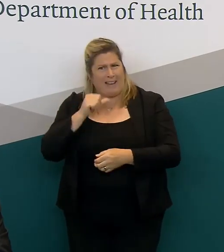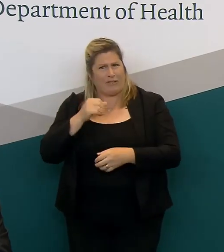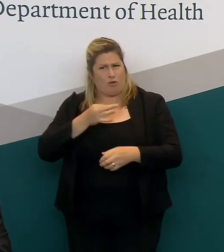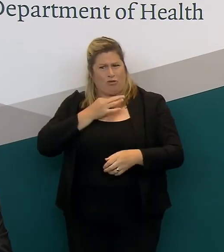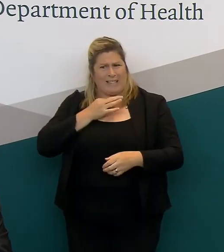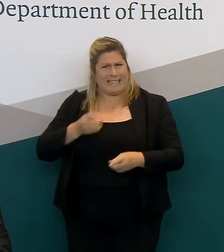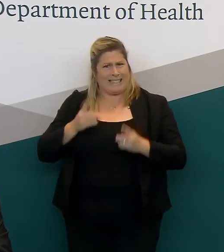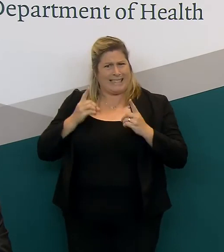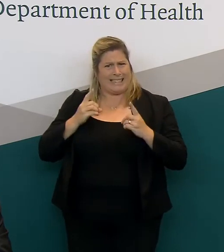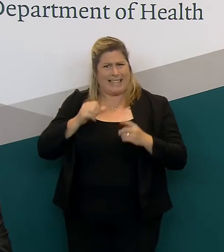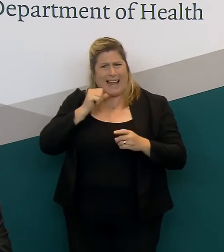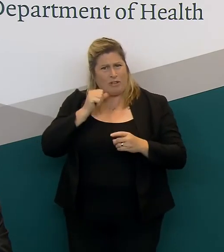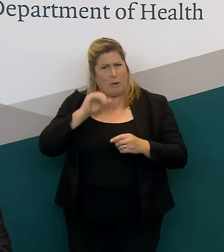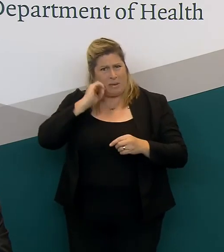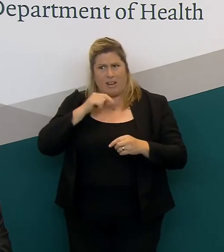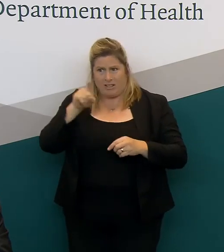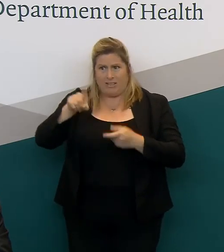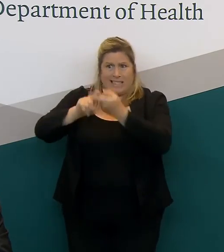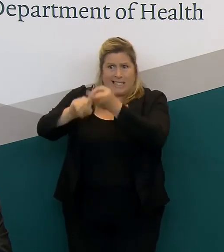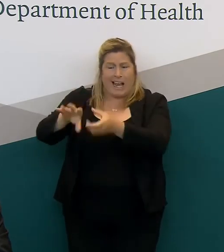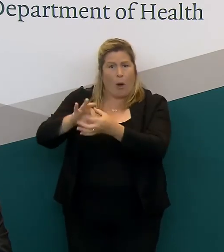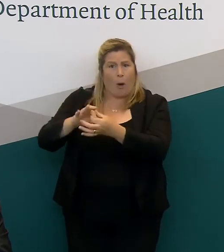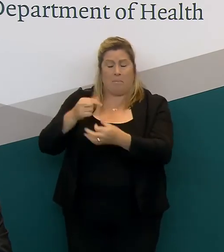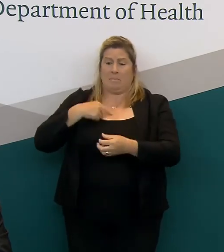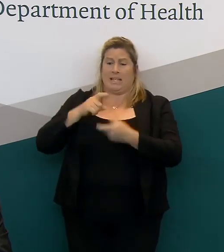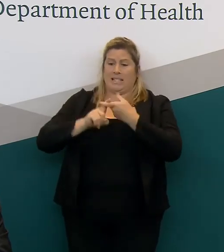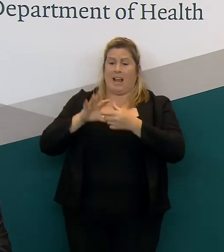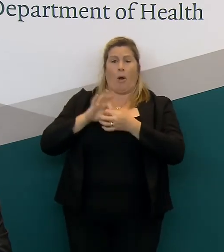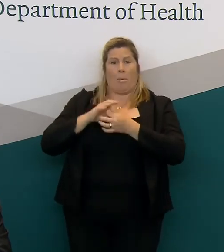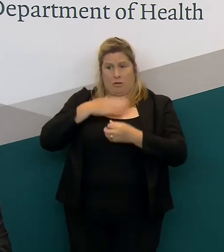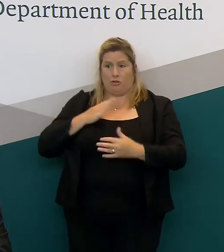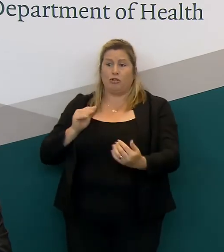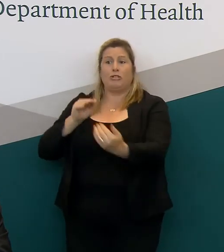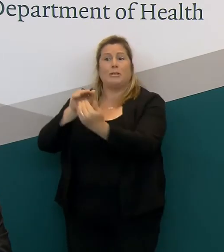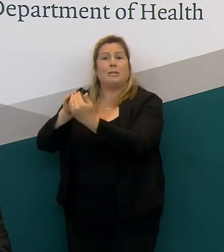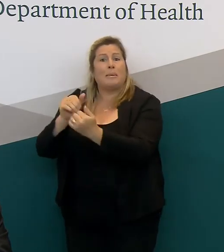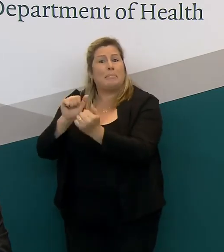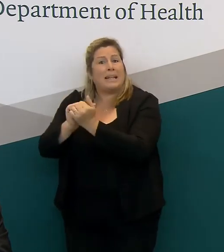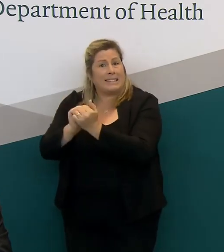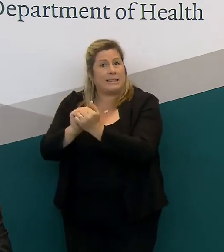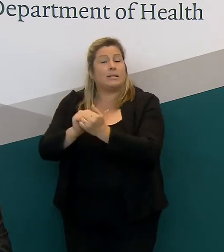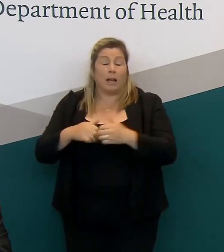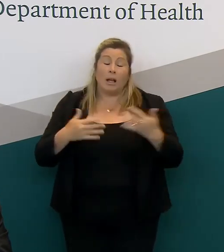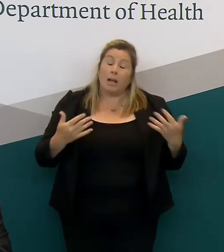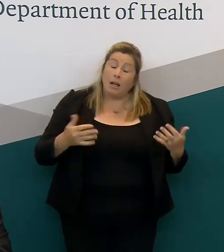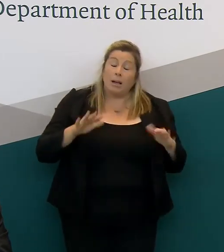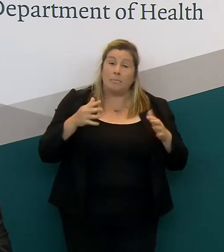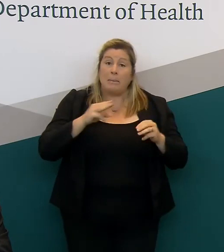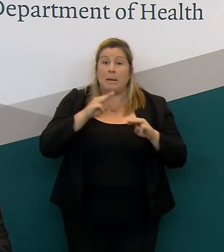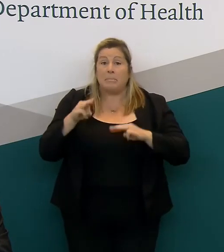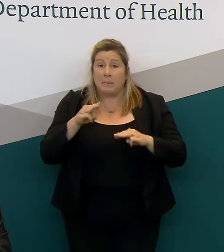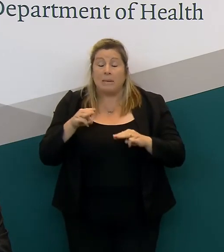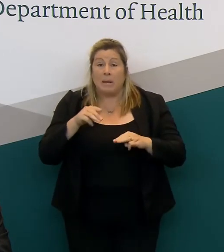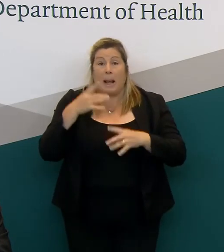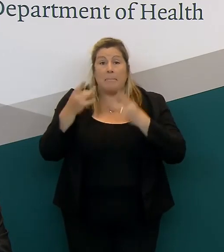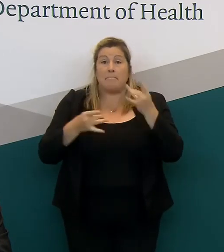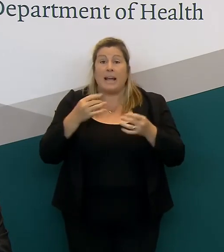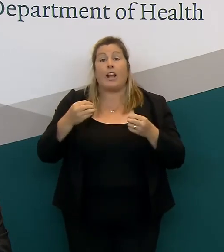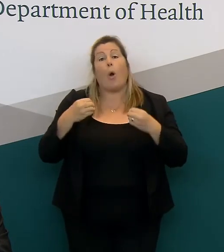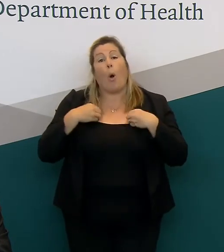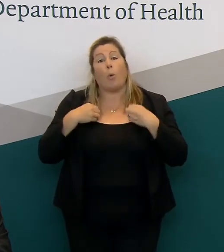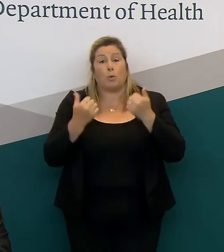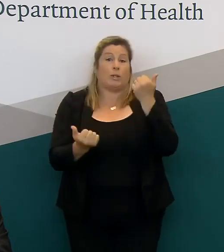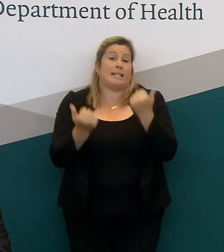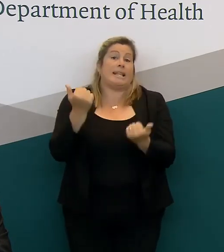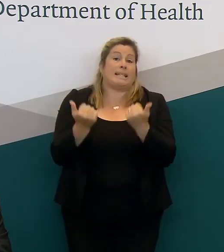to those houses because we haven't put ourselves at risk. So, and they may make those assessments, but that's not a public health assessment. That's people,